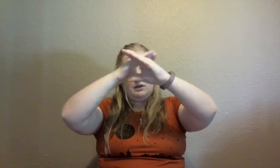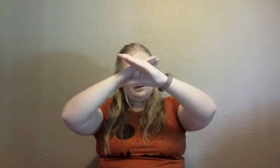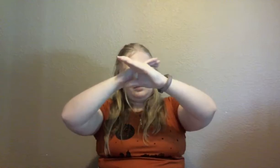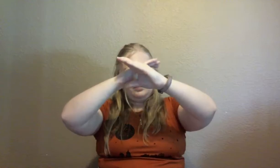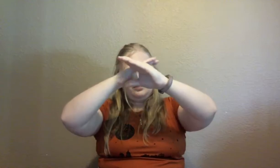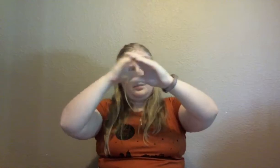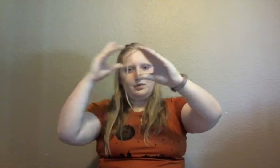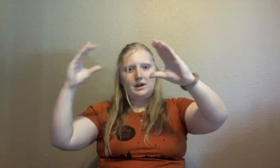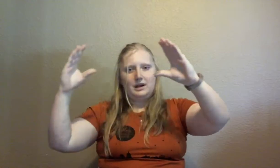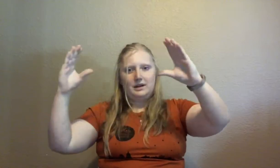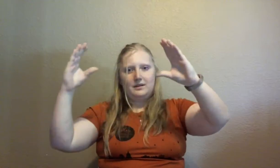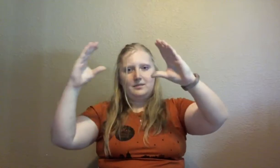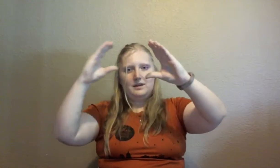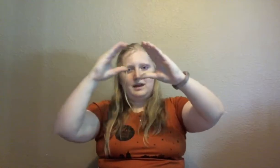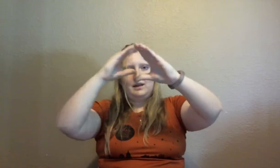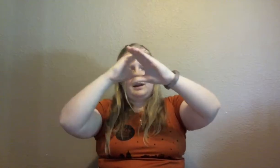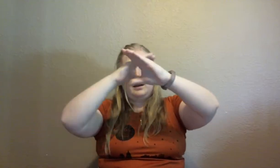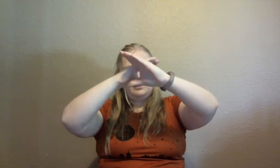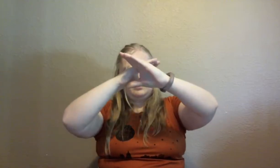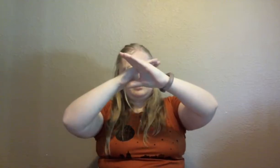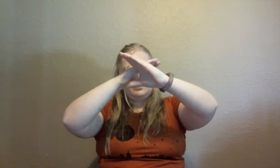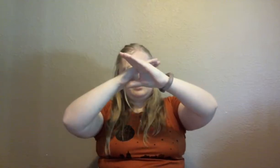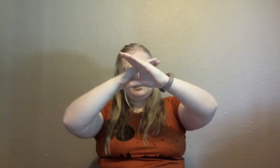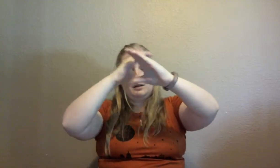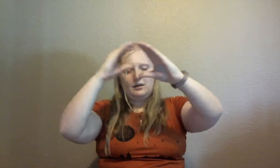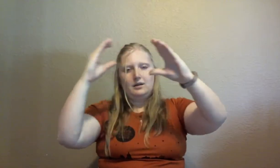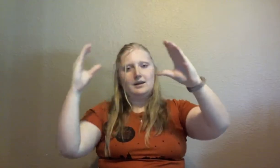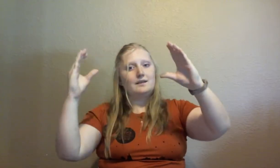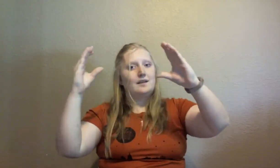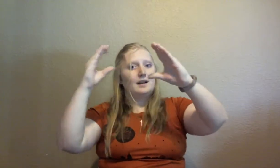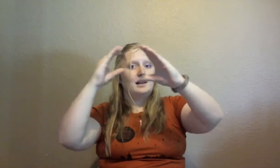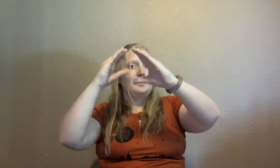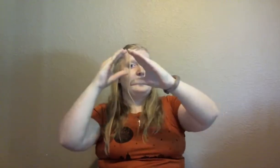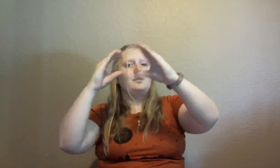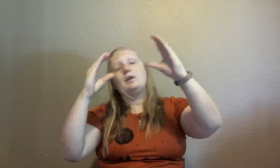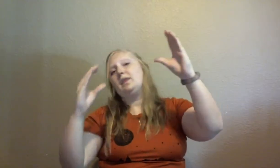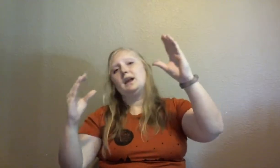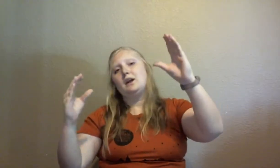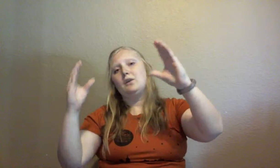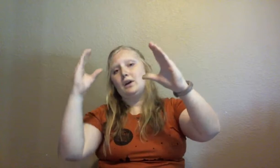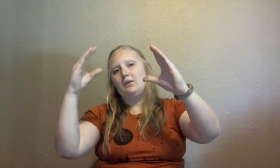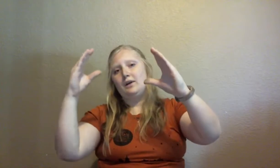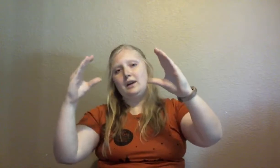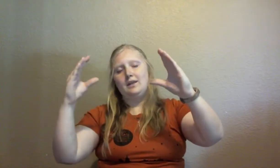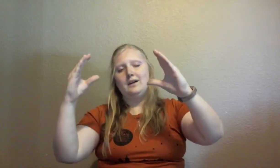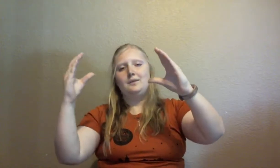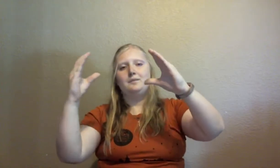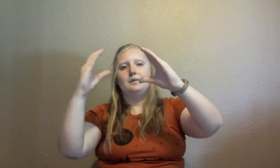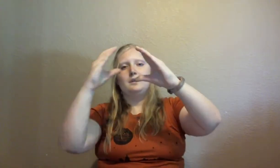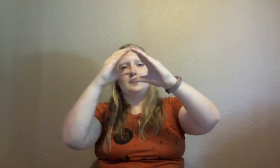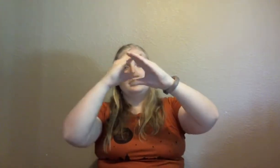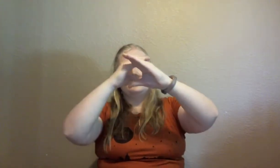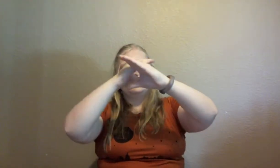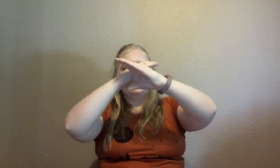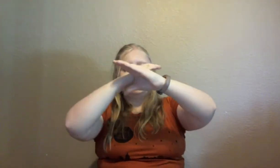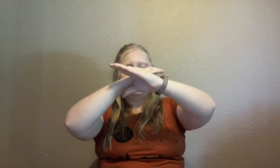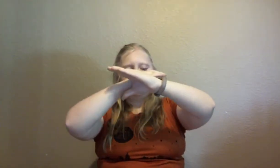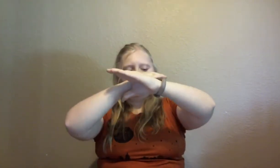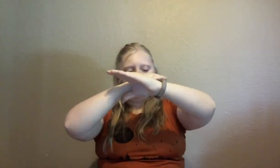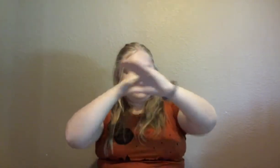you bring them together. Because an eclipse is one thing going over another. So it'll look like